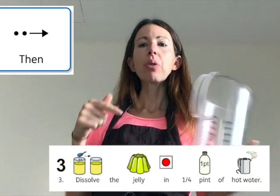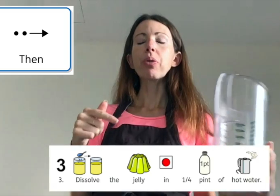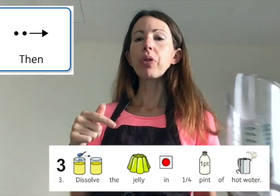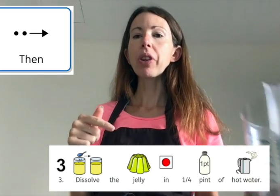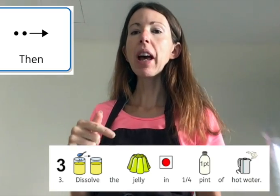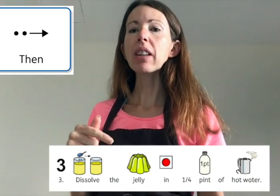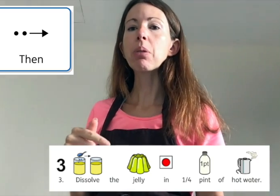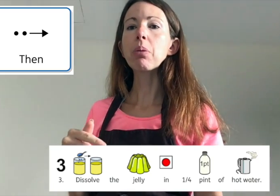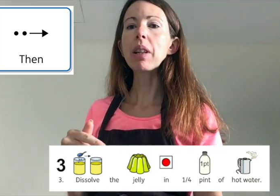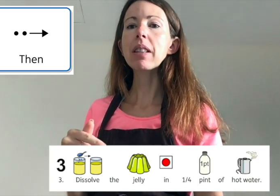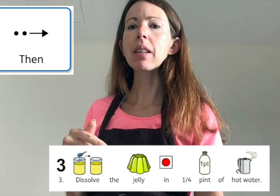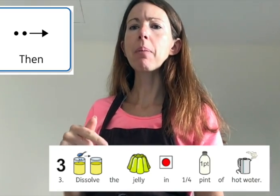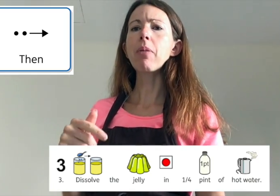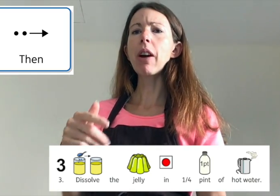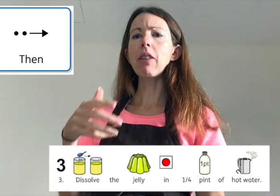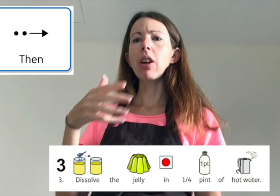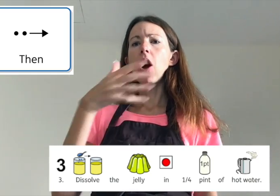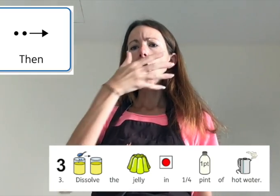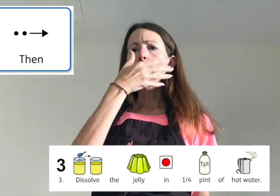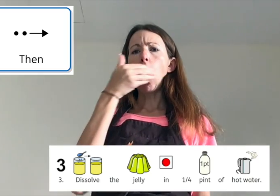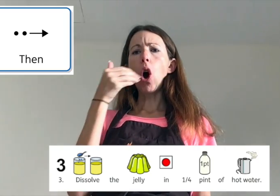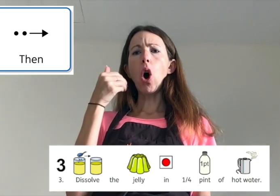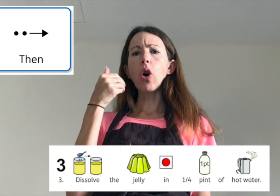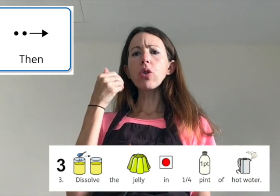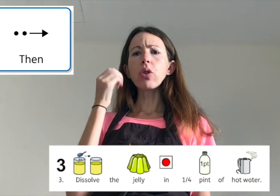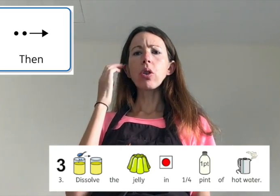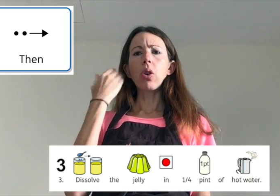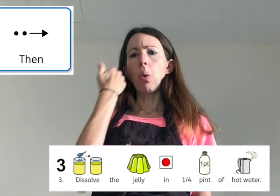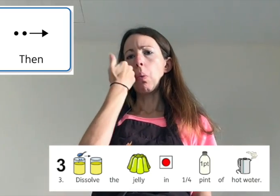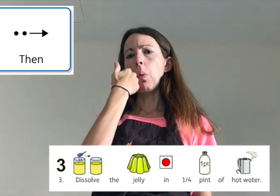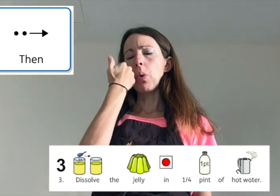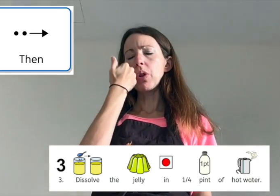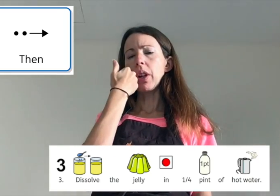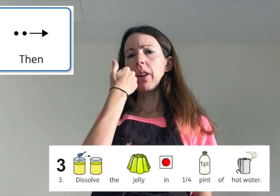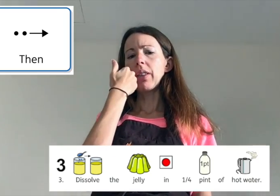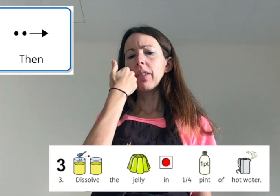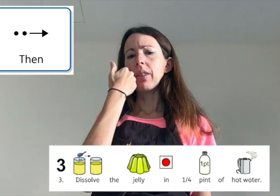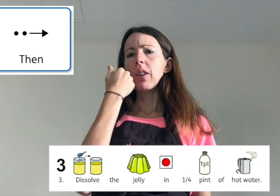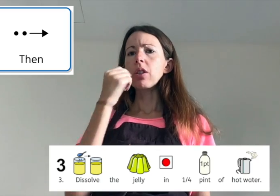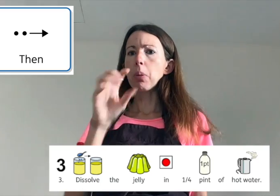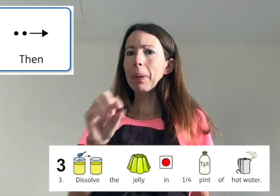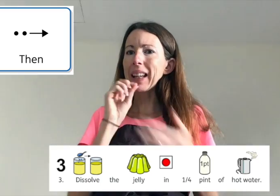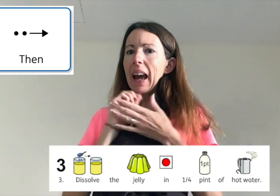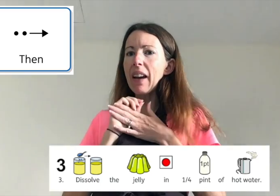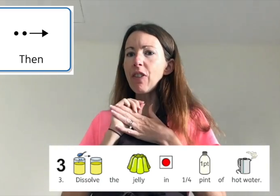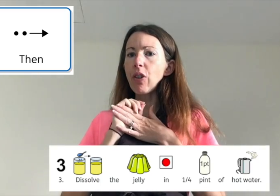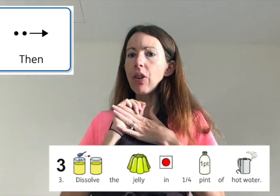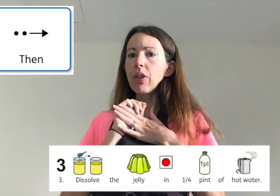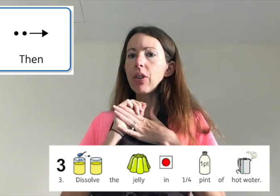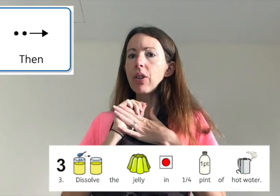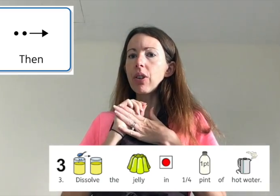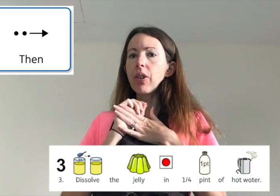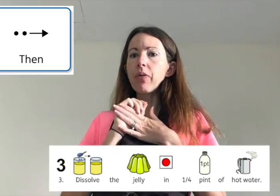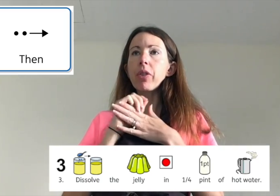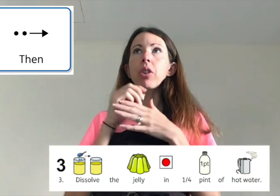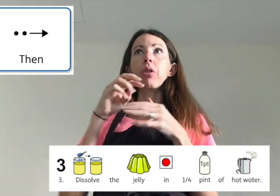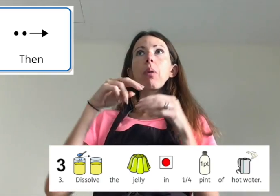For that you will need some very hot water. So be careful. You can